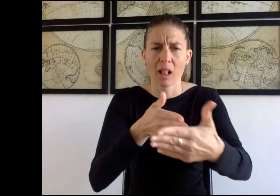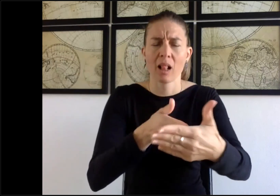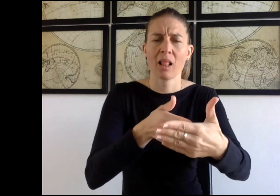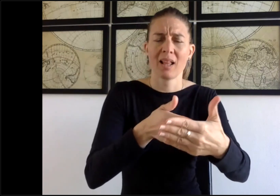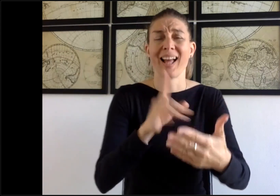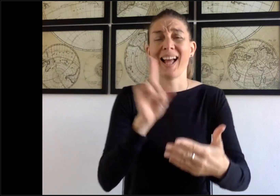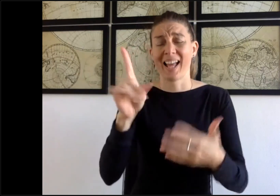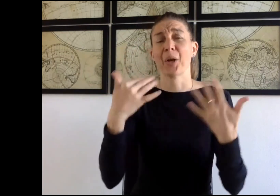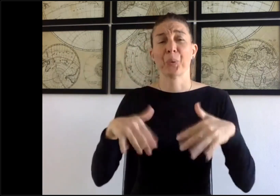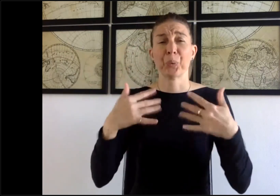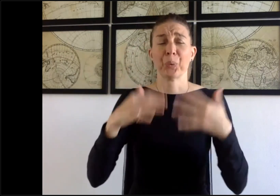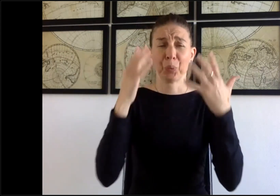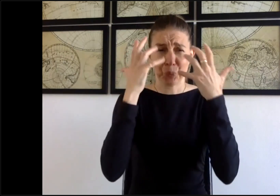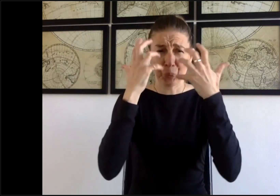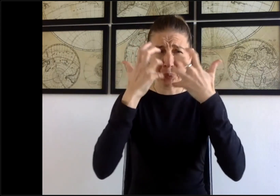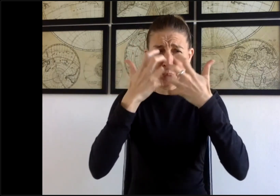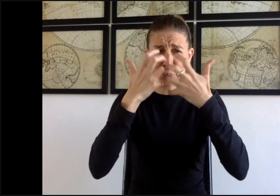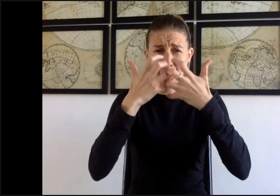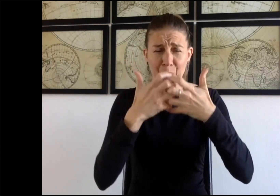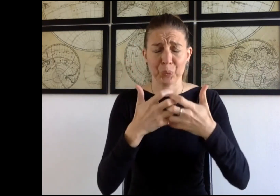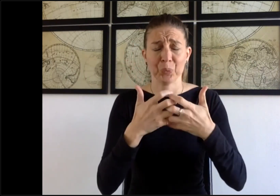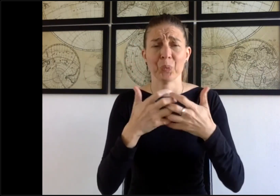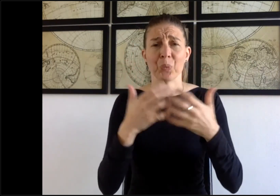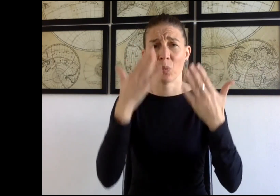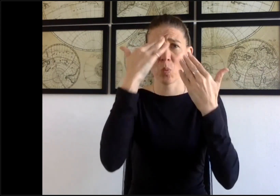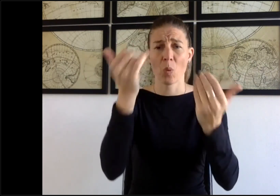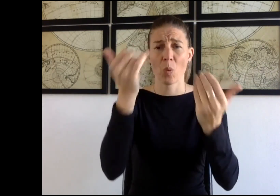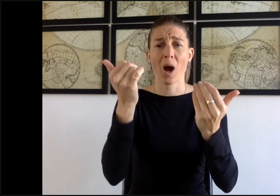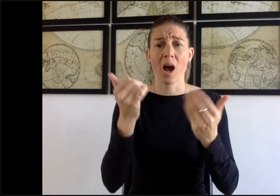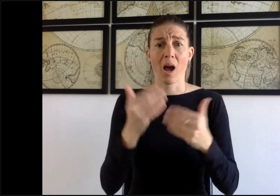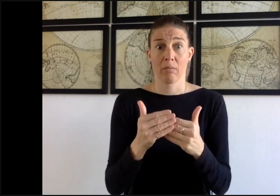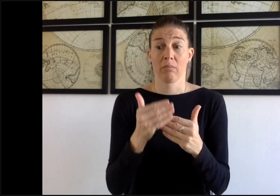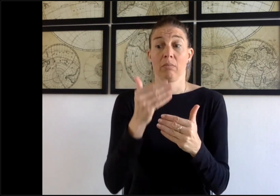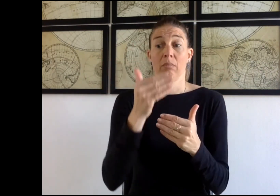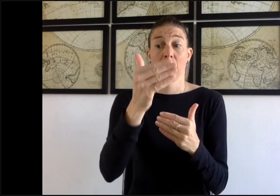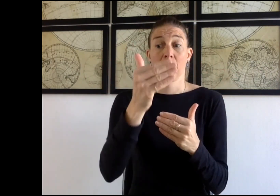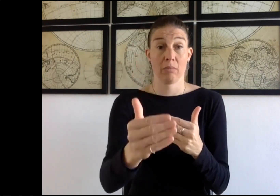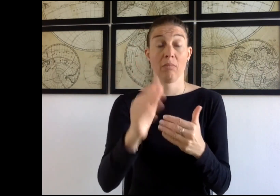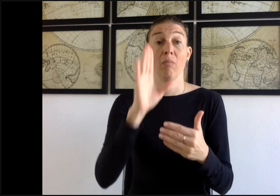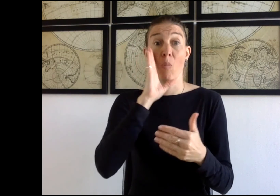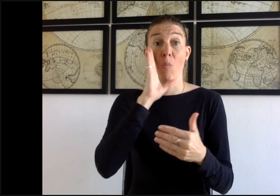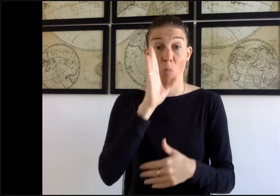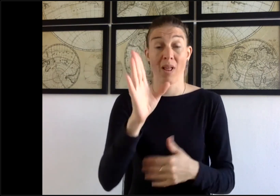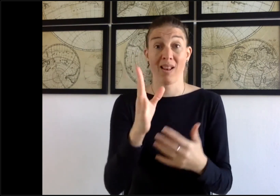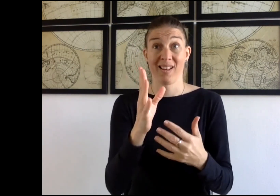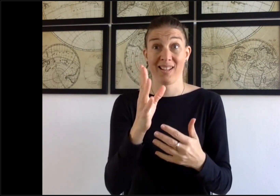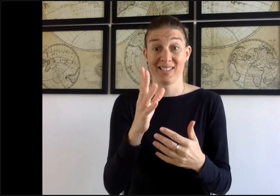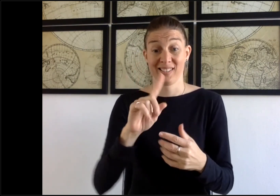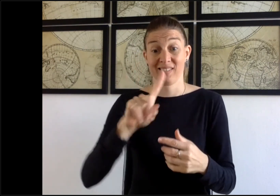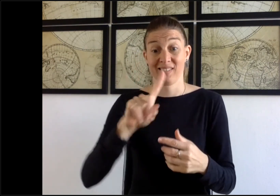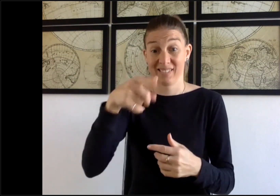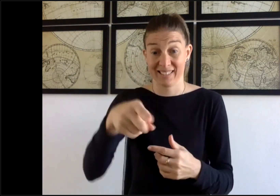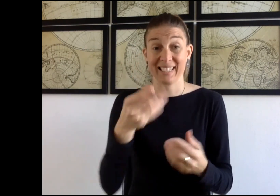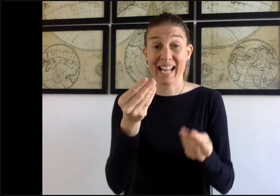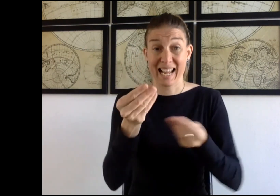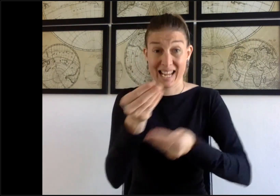already discussed, as we are about to enter yet another economic crisis. So the perspective that I